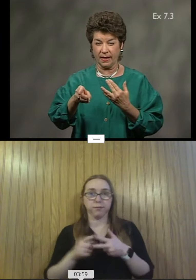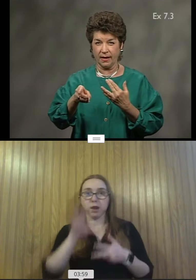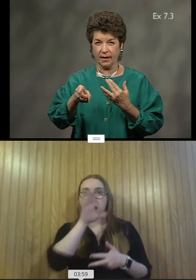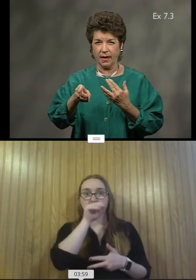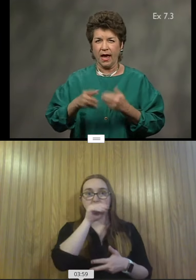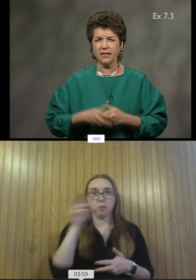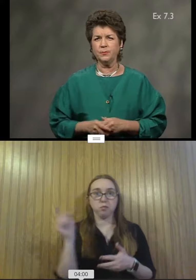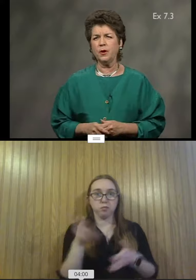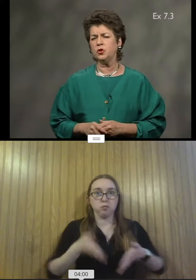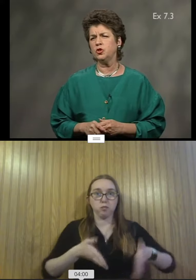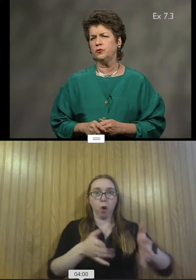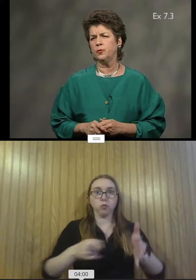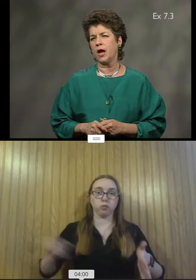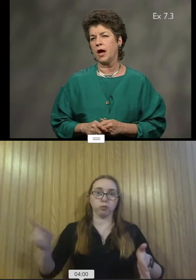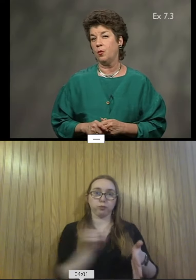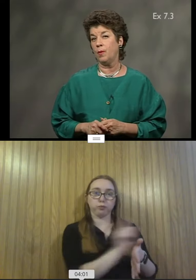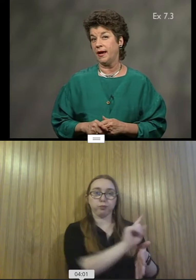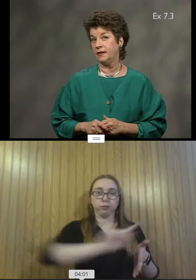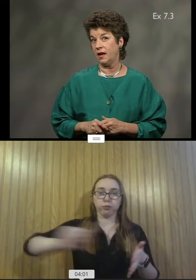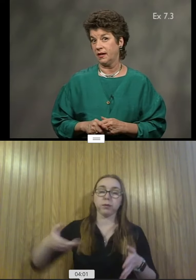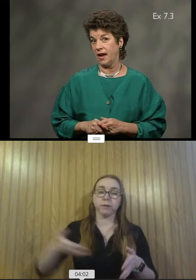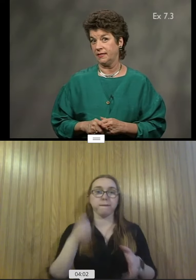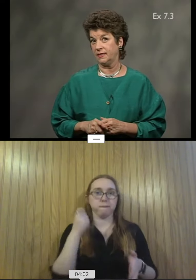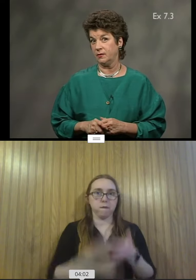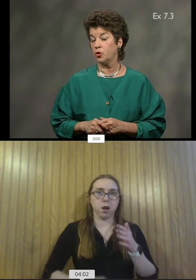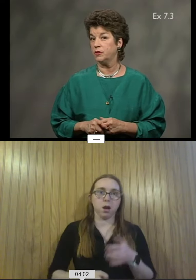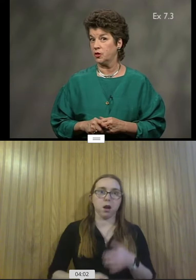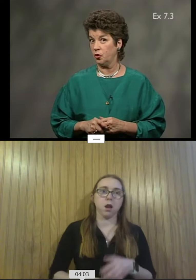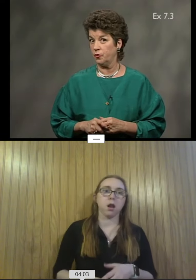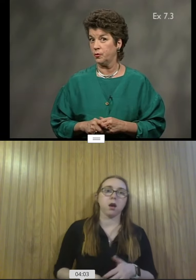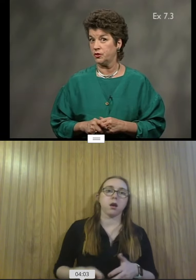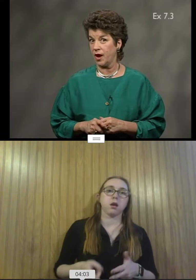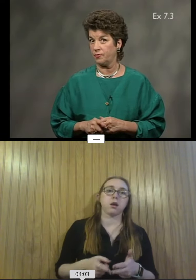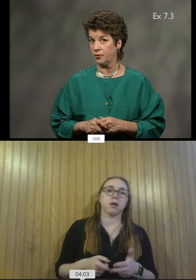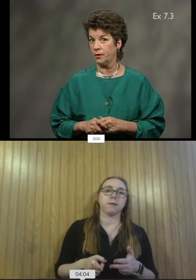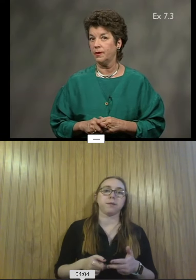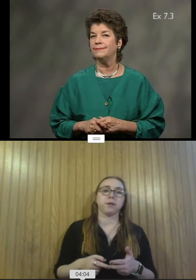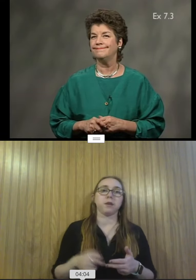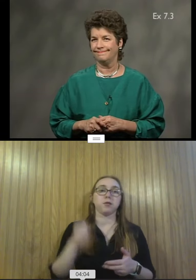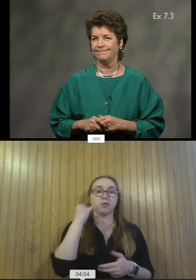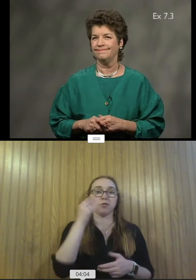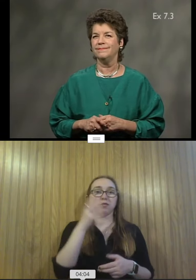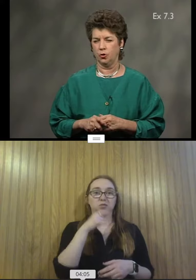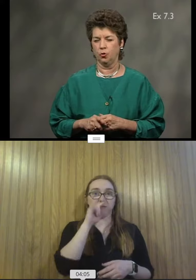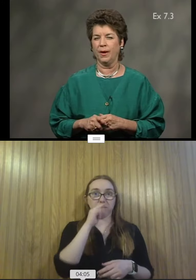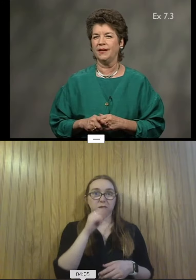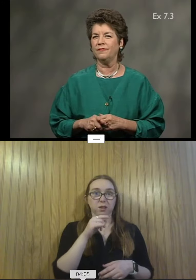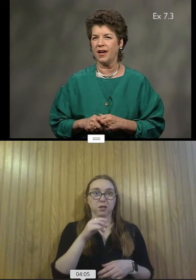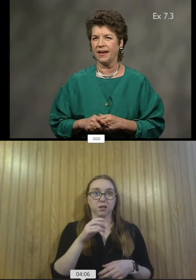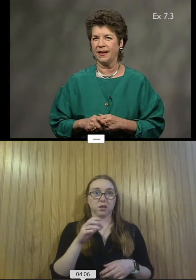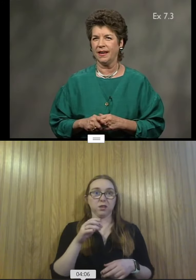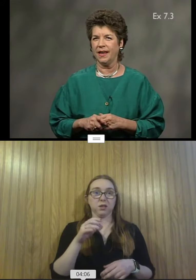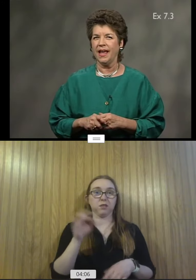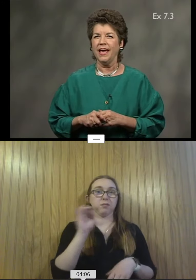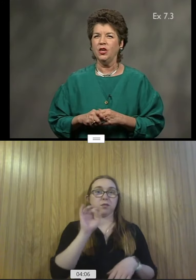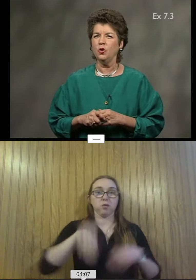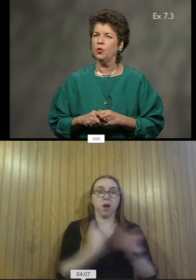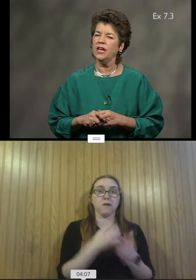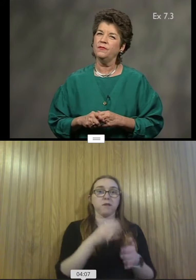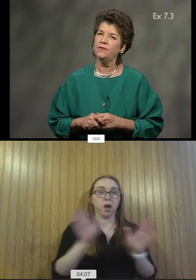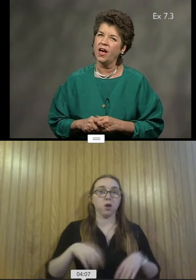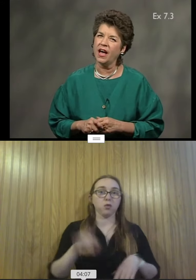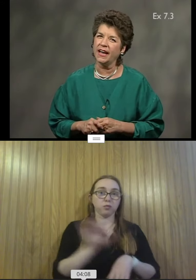fine. And suppose your children were not home by 8 o'clock at night, which was the curfew in Stratford. You paid a fine.